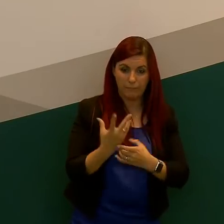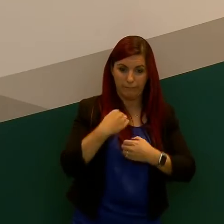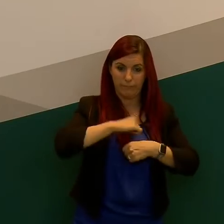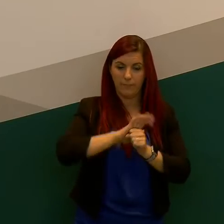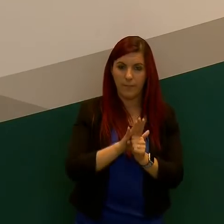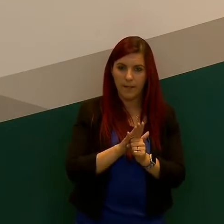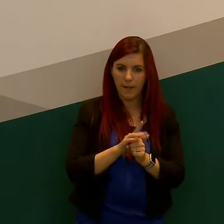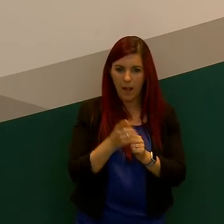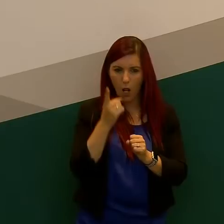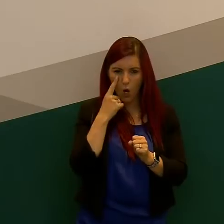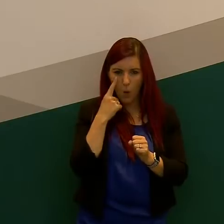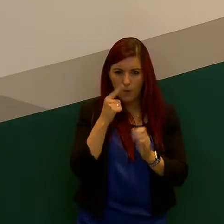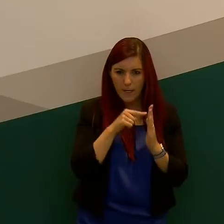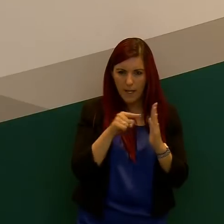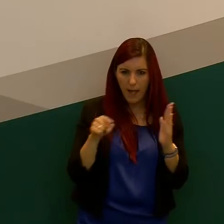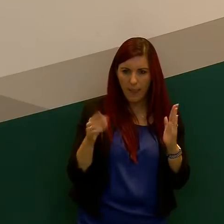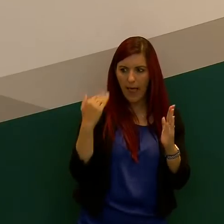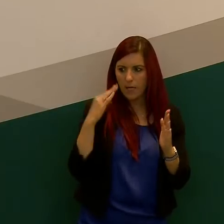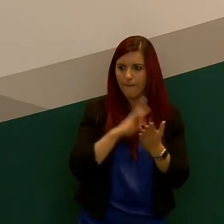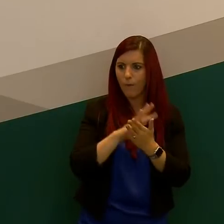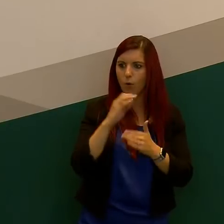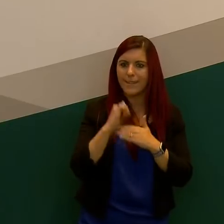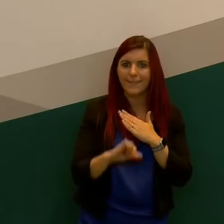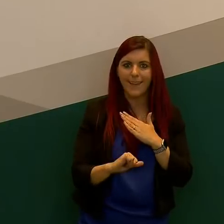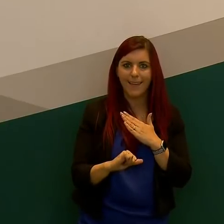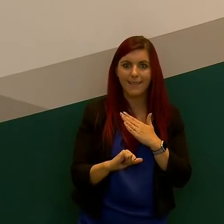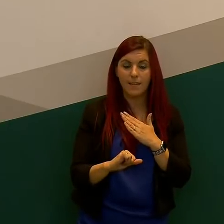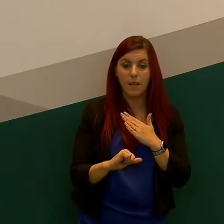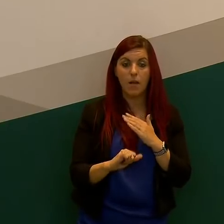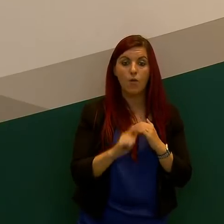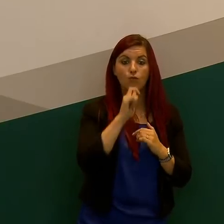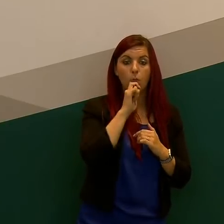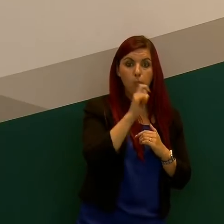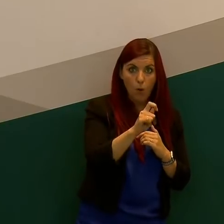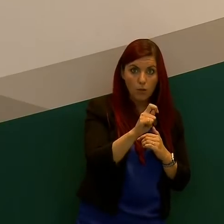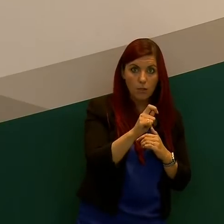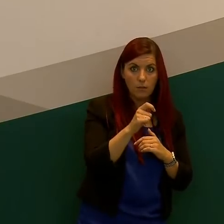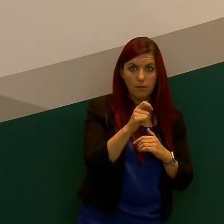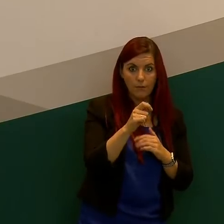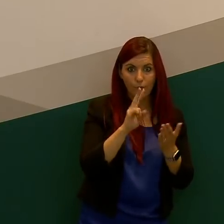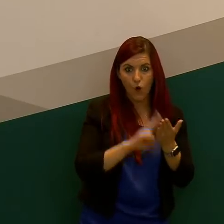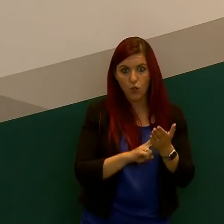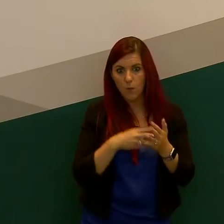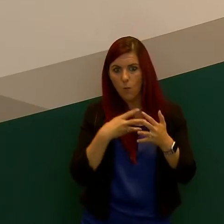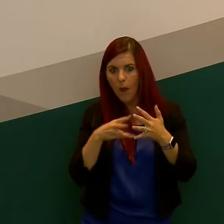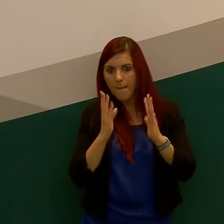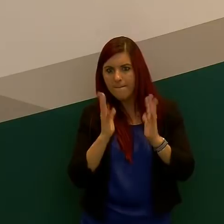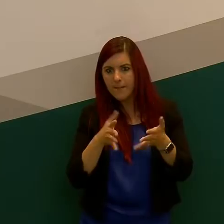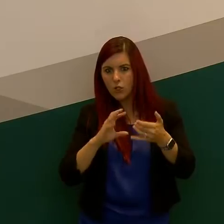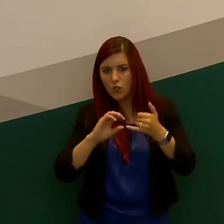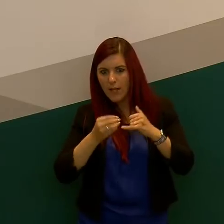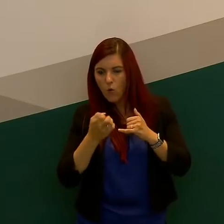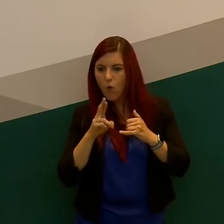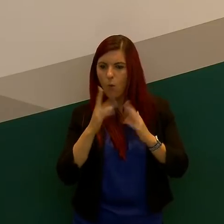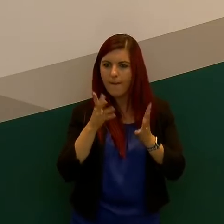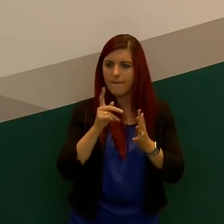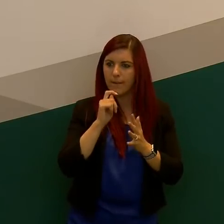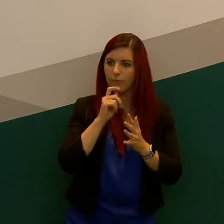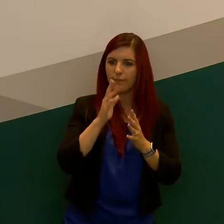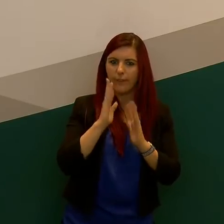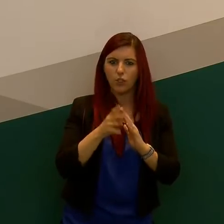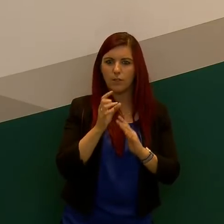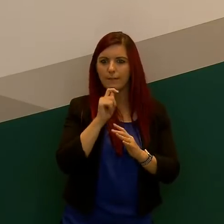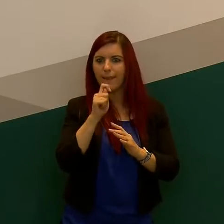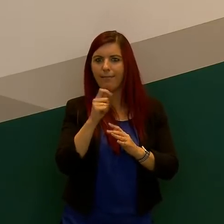closely at the last 14 days of experience of occurrence of infections. And we look at those in this